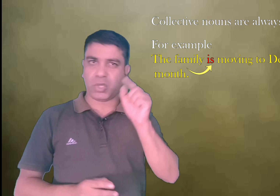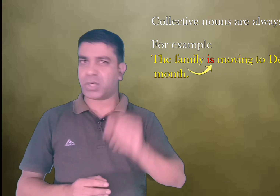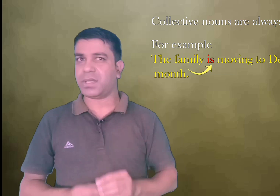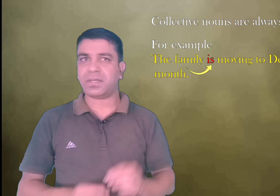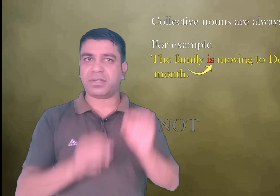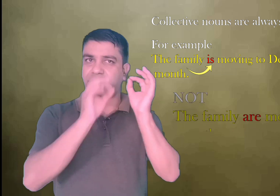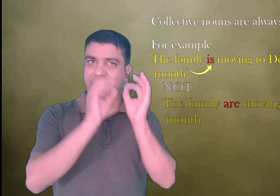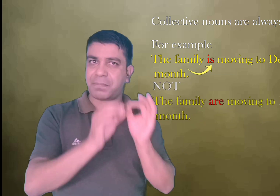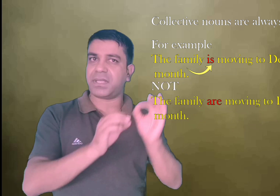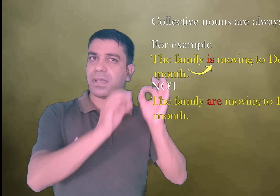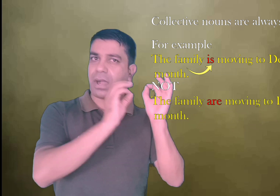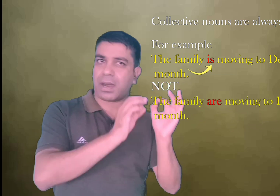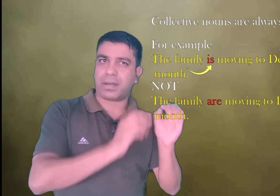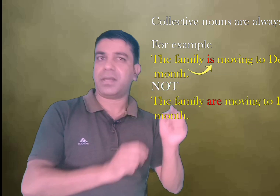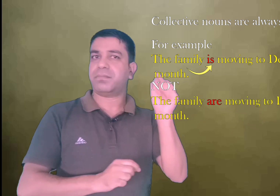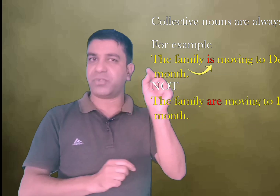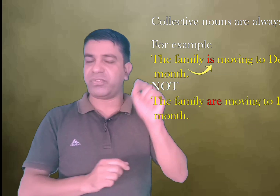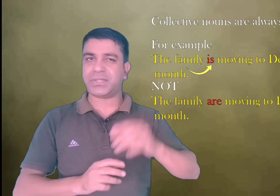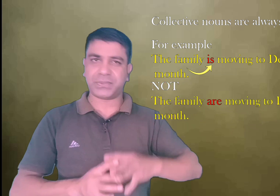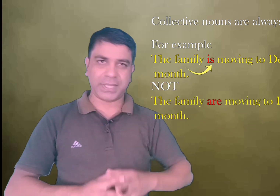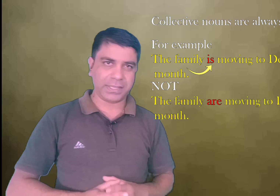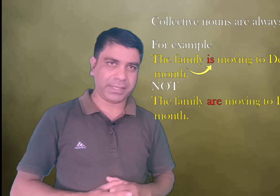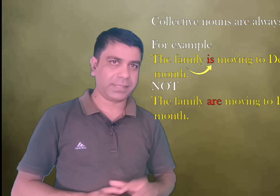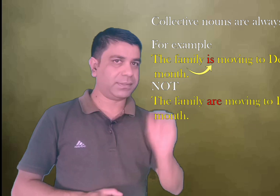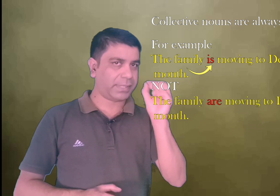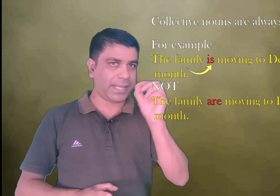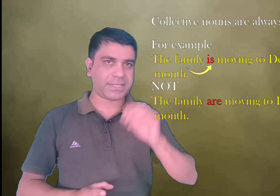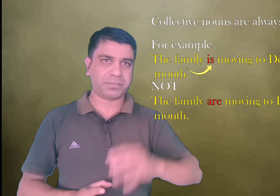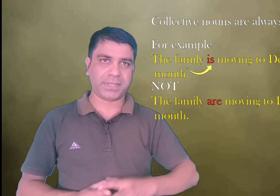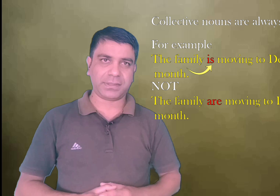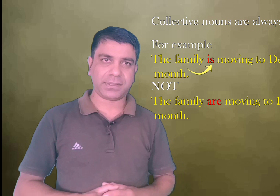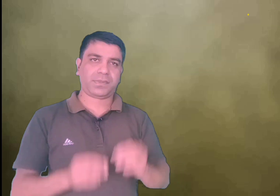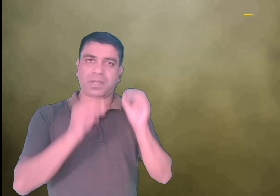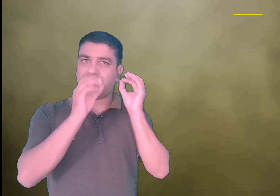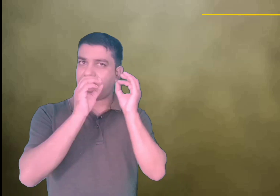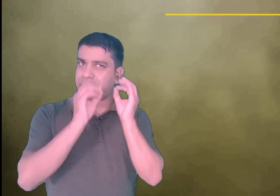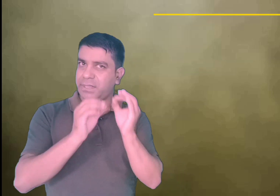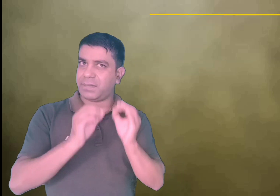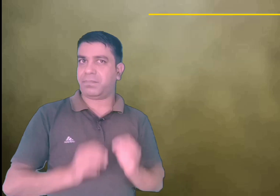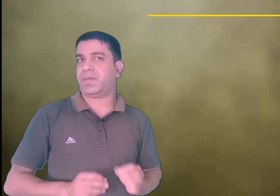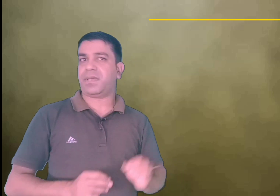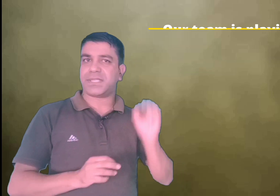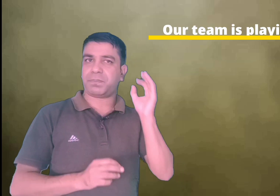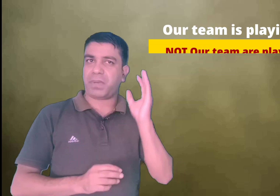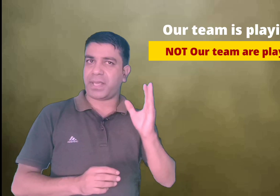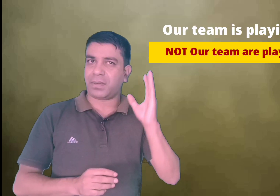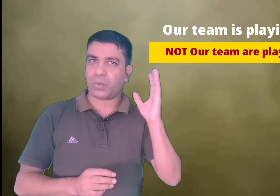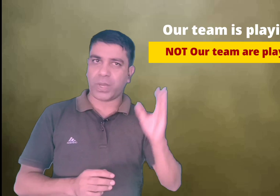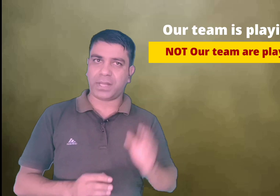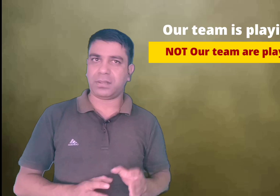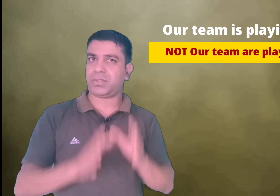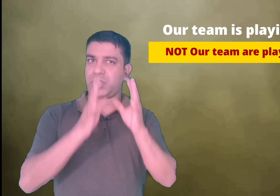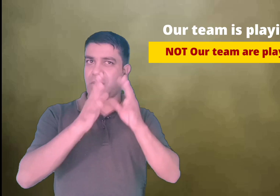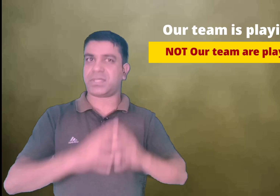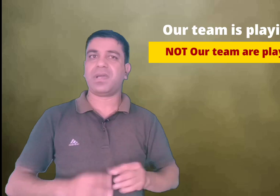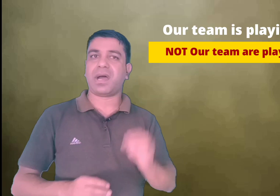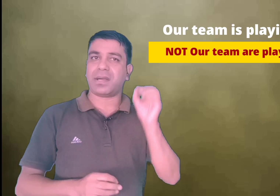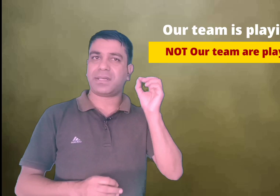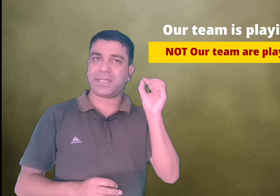not the family are moving to Delhi the next month. Our team is playing well, not our